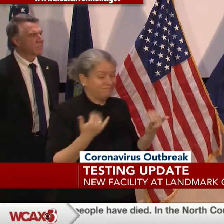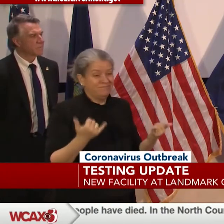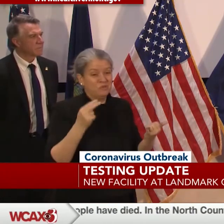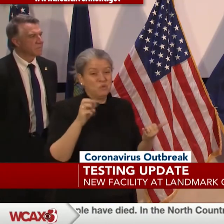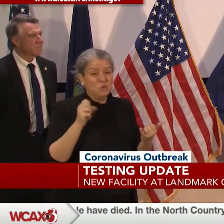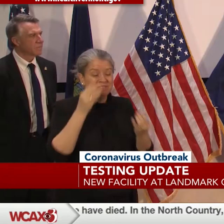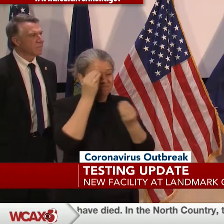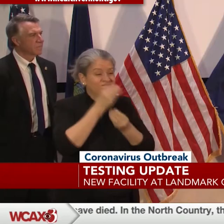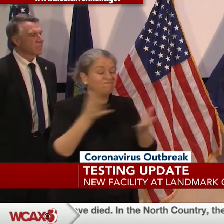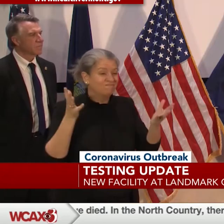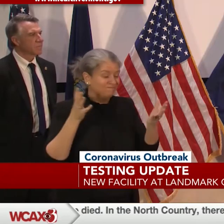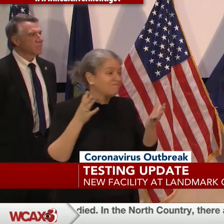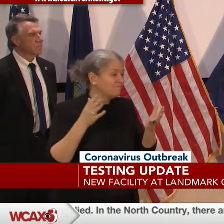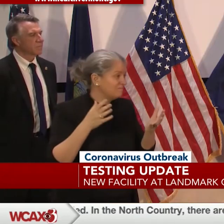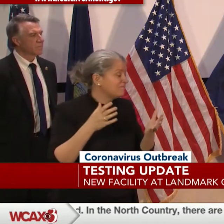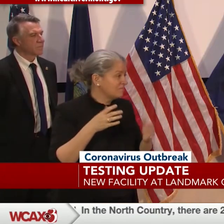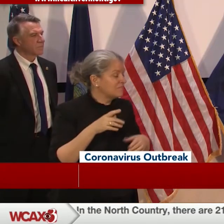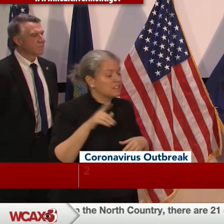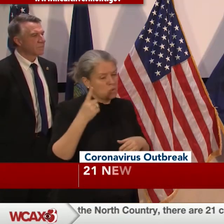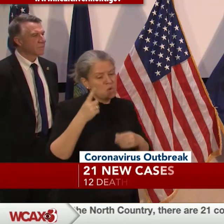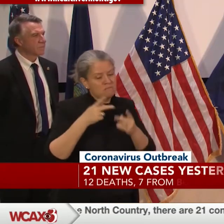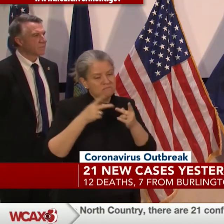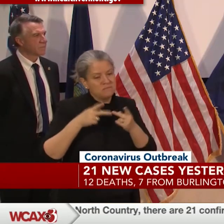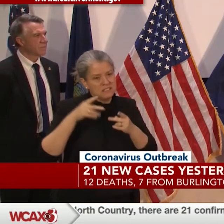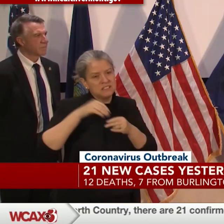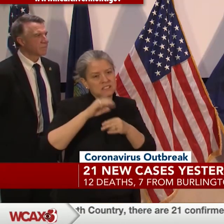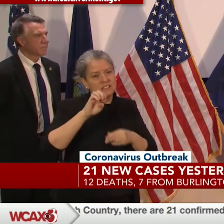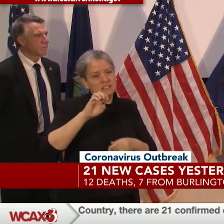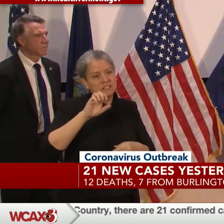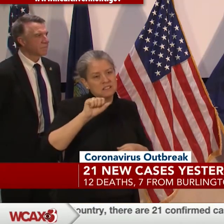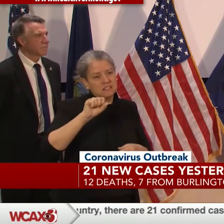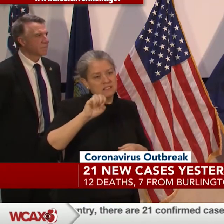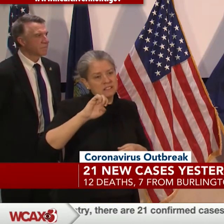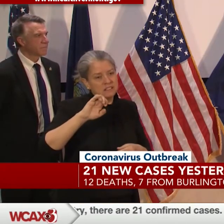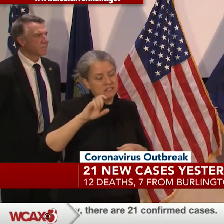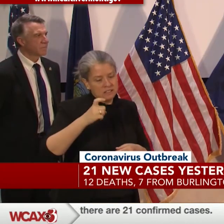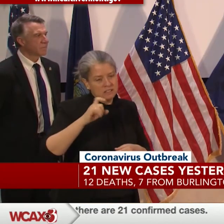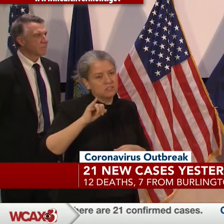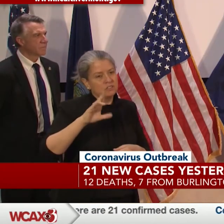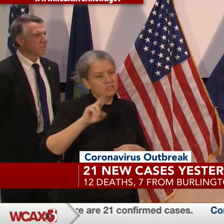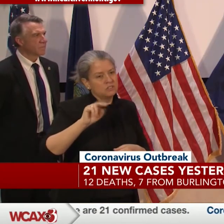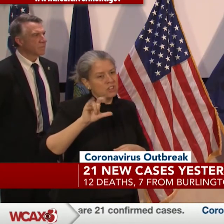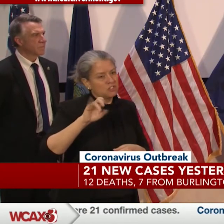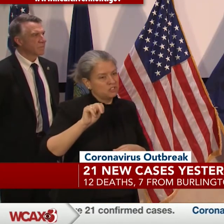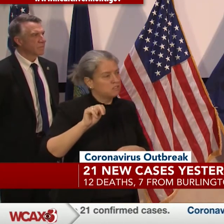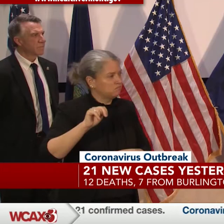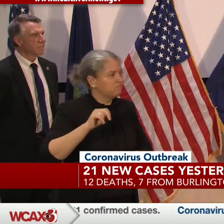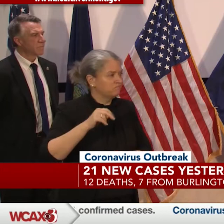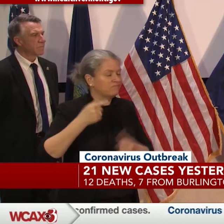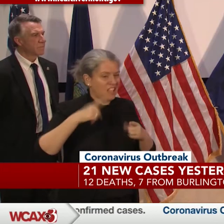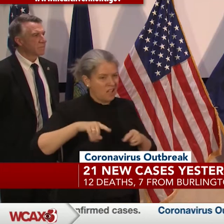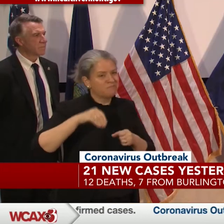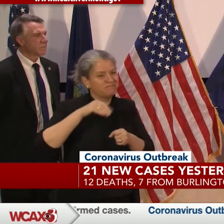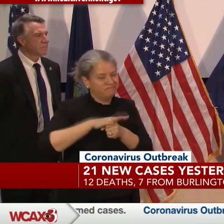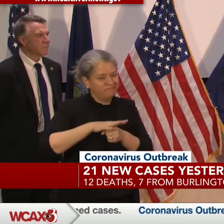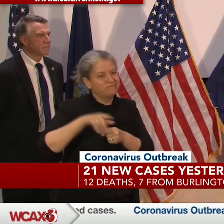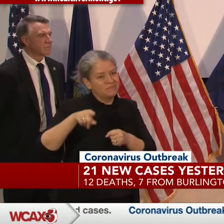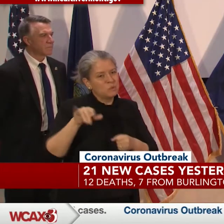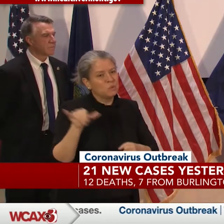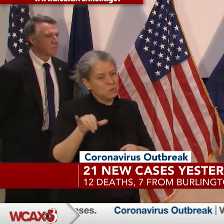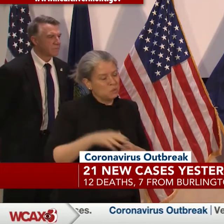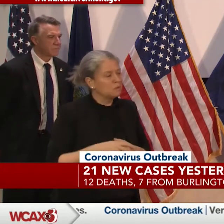today at a facility in Essex Junction. This is a senior living